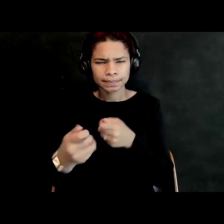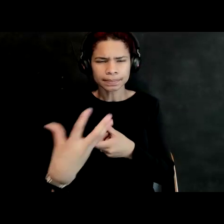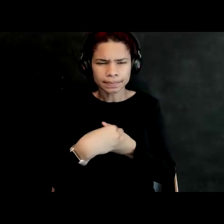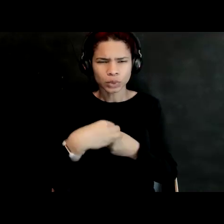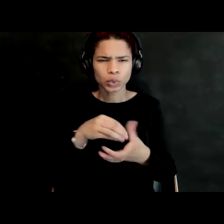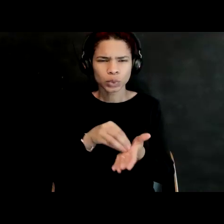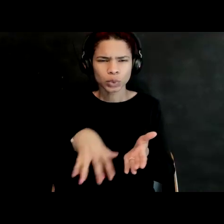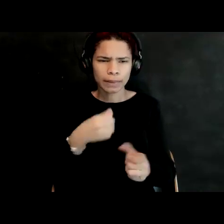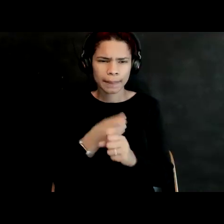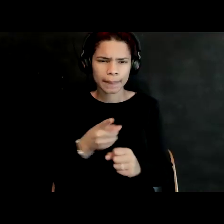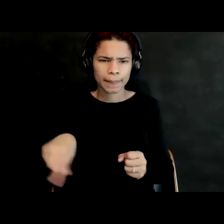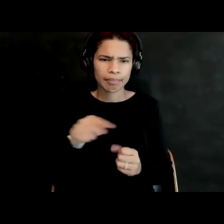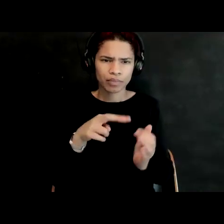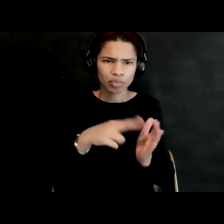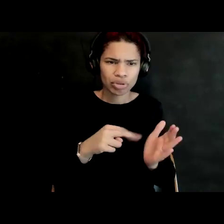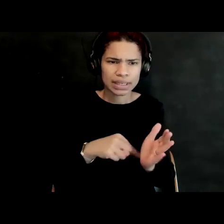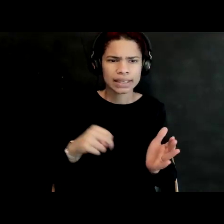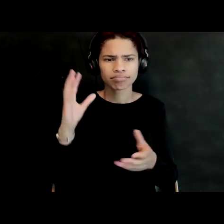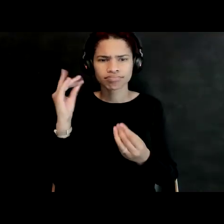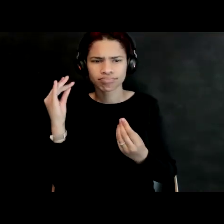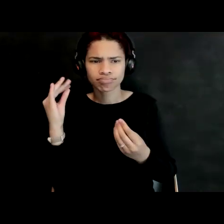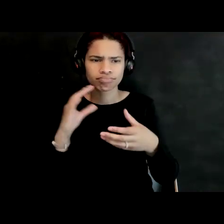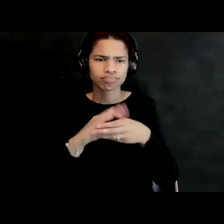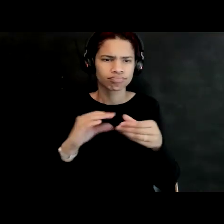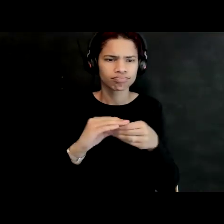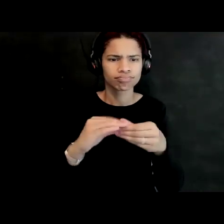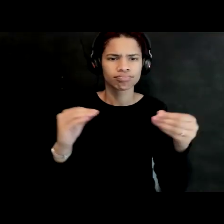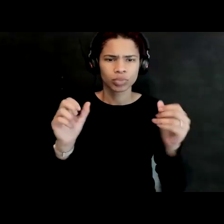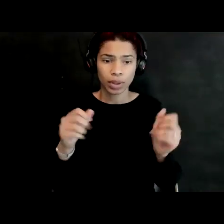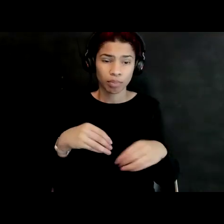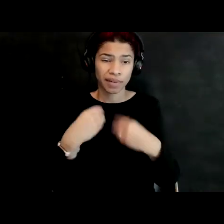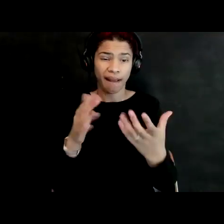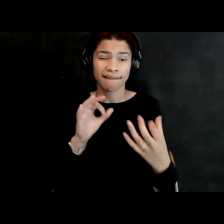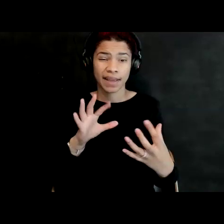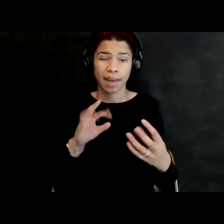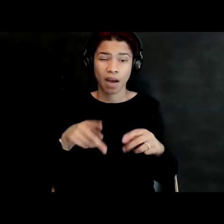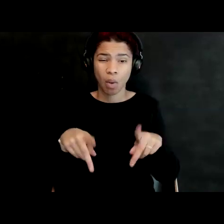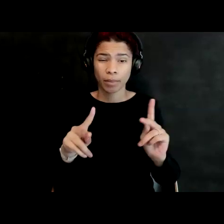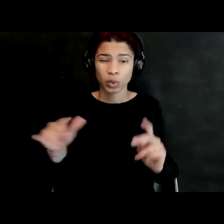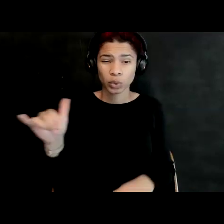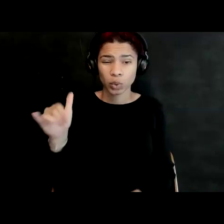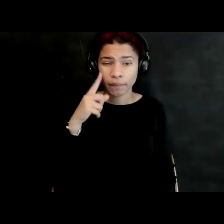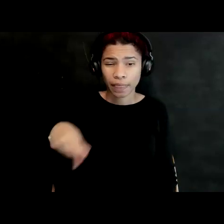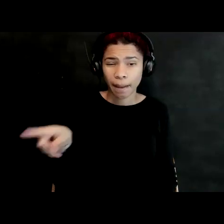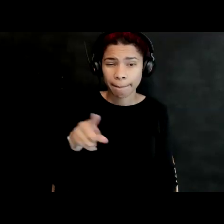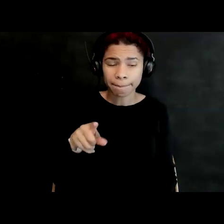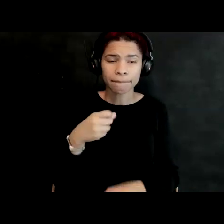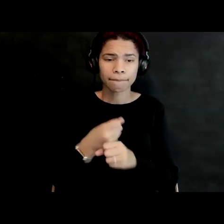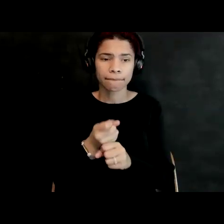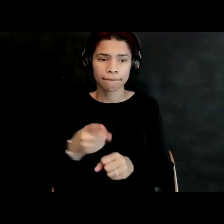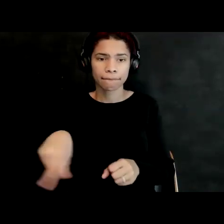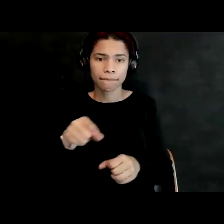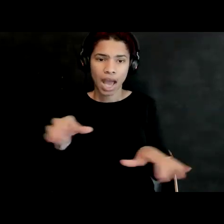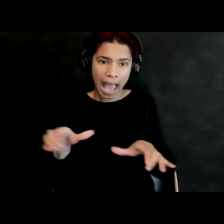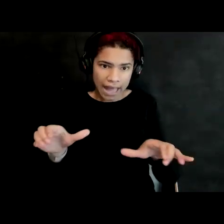feet, gets them reading, gets them speaking and thinking. You can create feedback mechanisms for them. It gets them actively involved with the